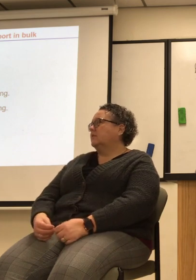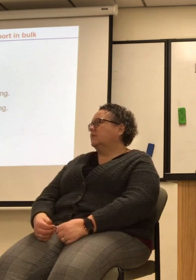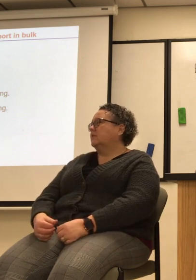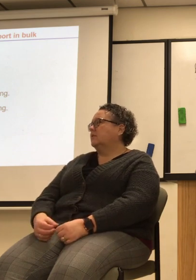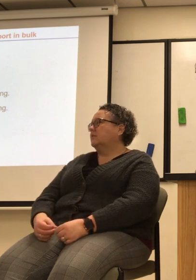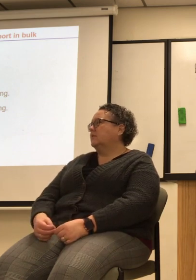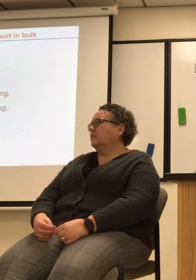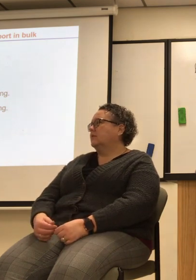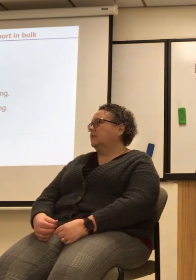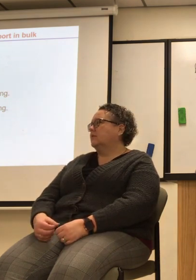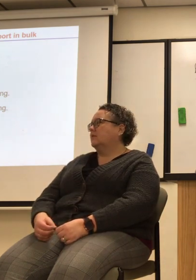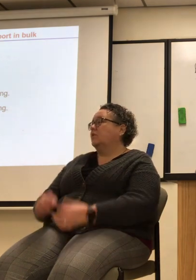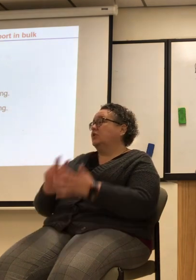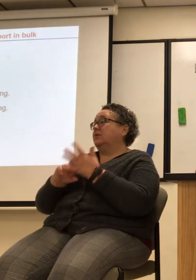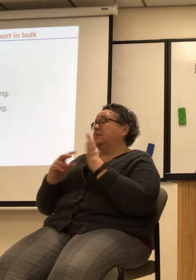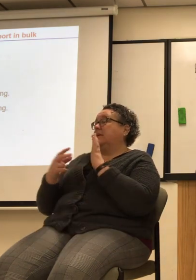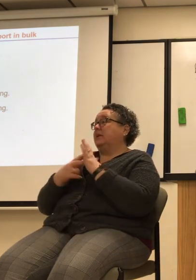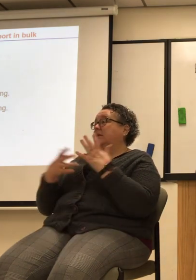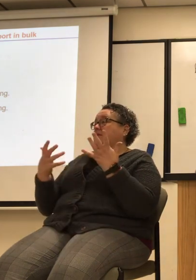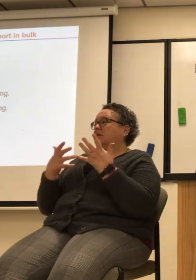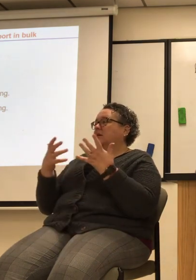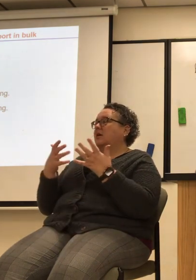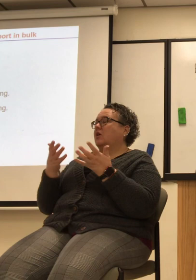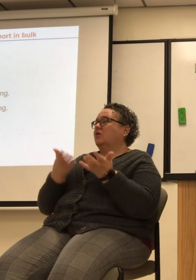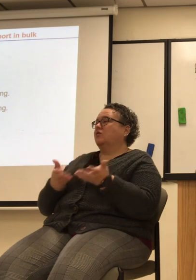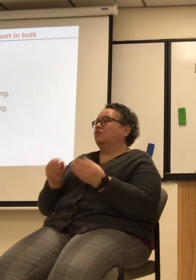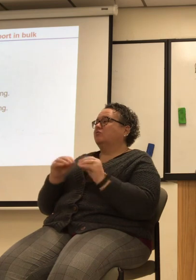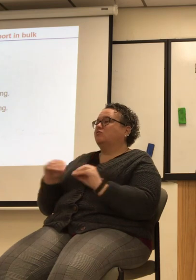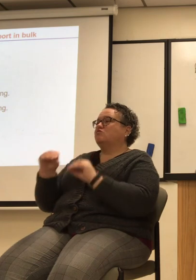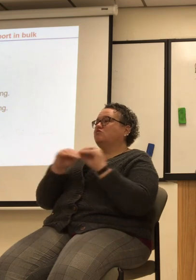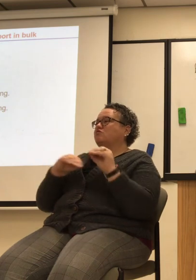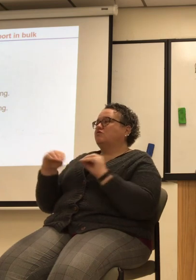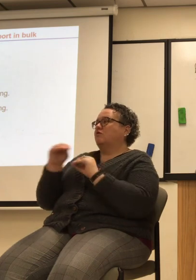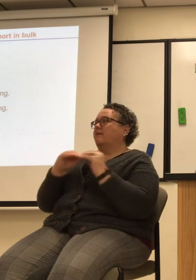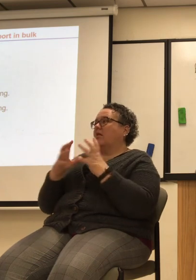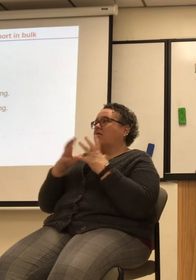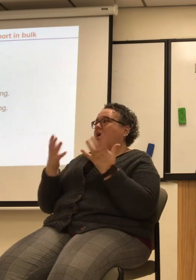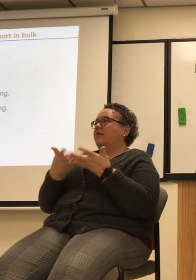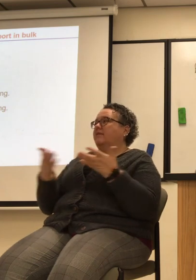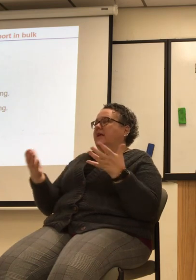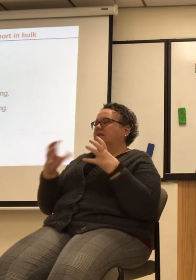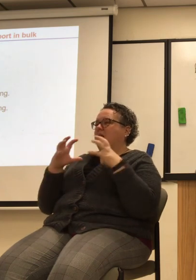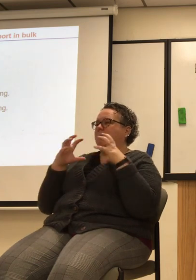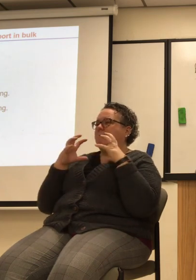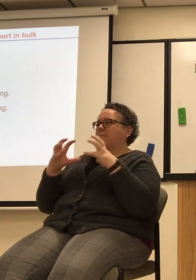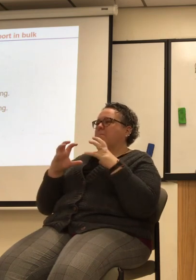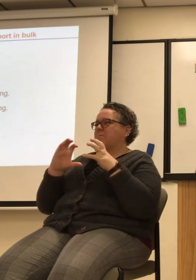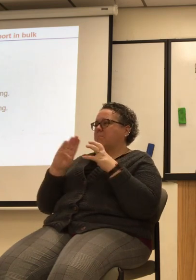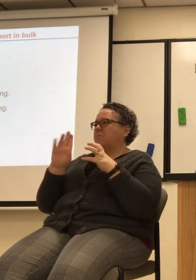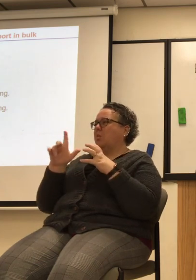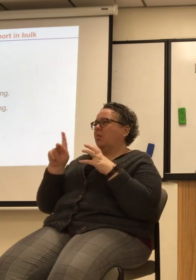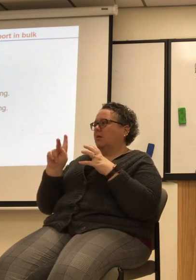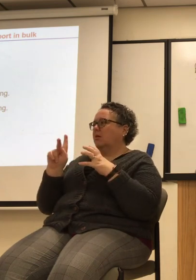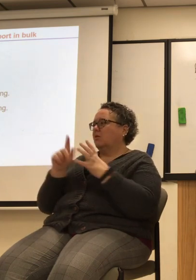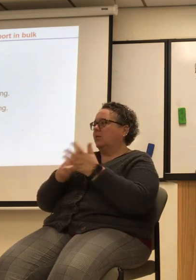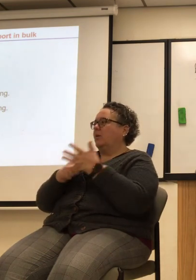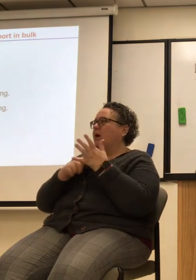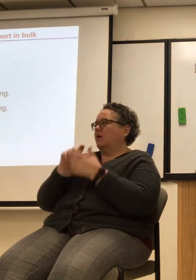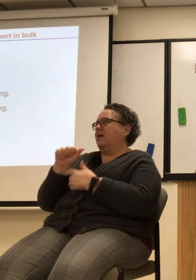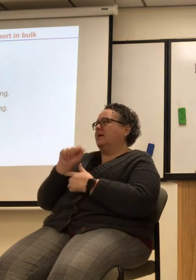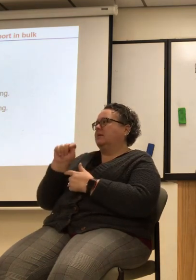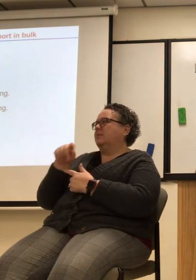Which is simply transport in bulk. Just moving a lot of stuff at once requires ATP.